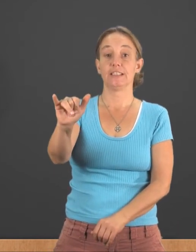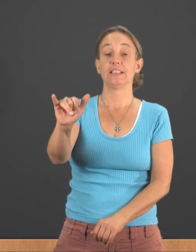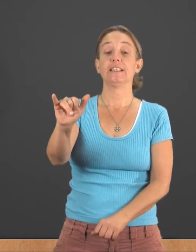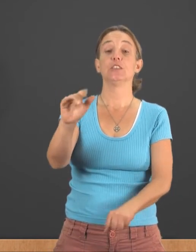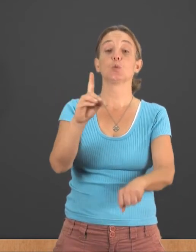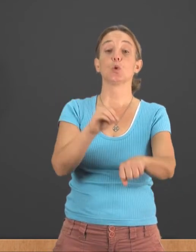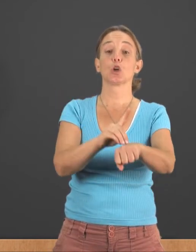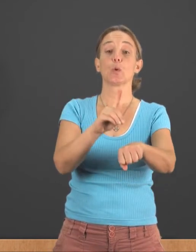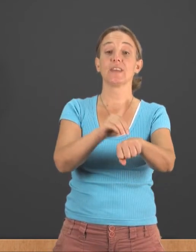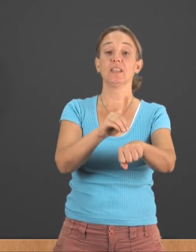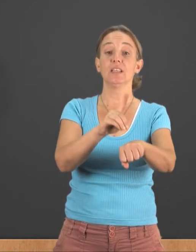It's work with a D.